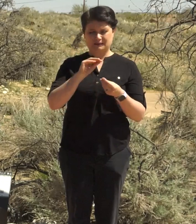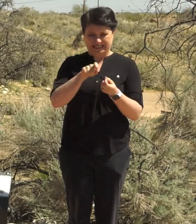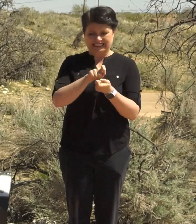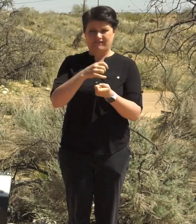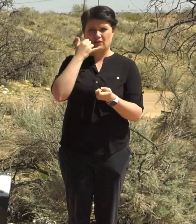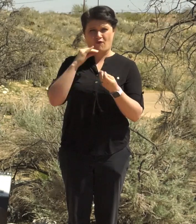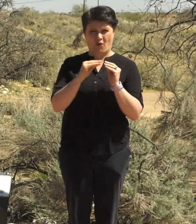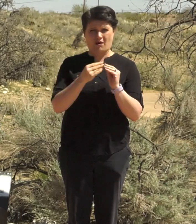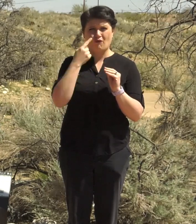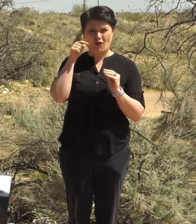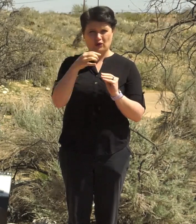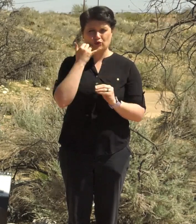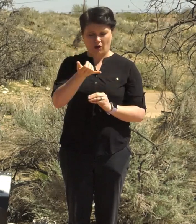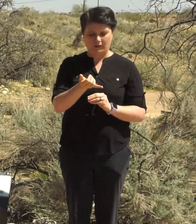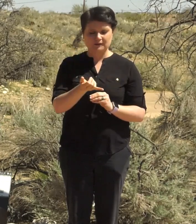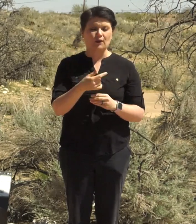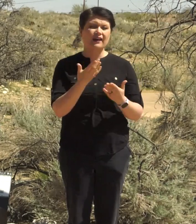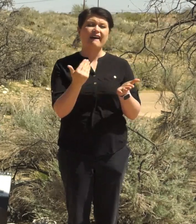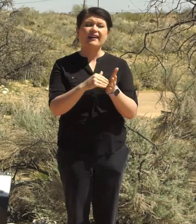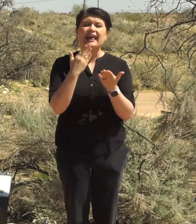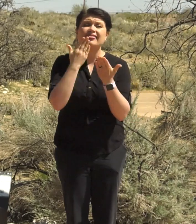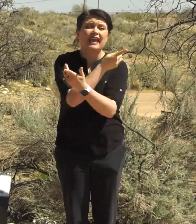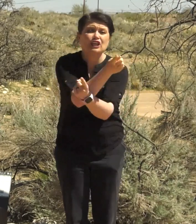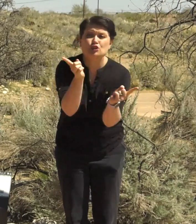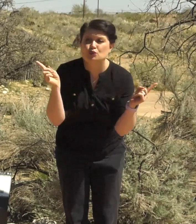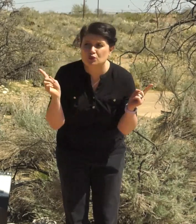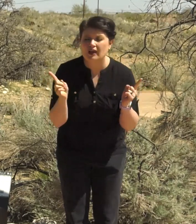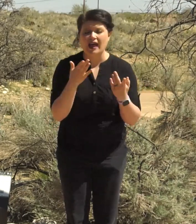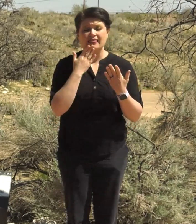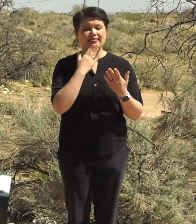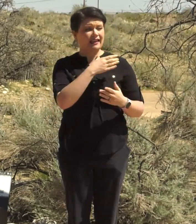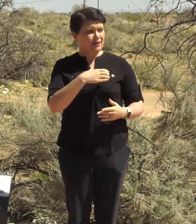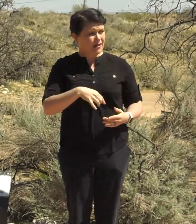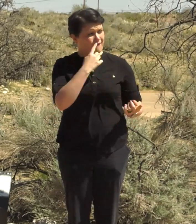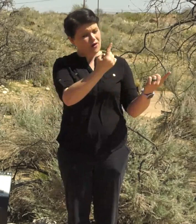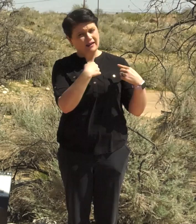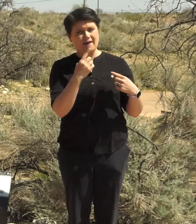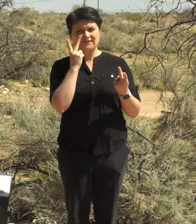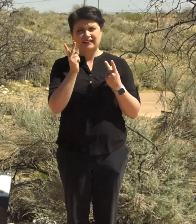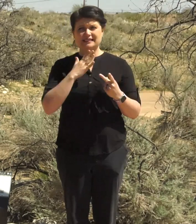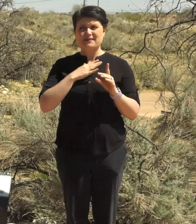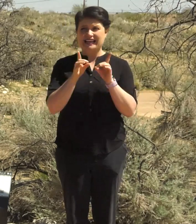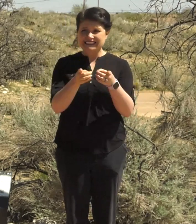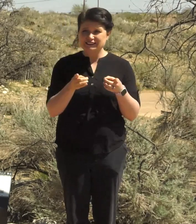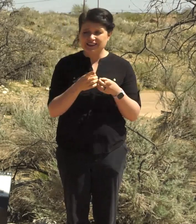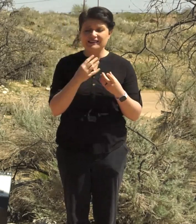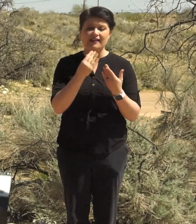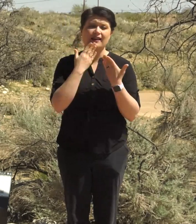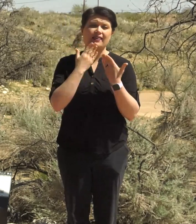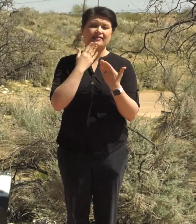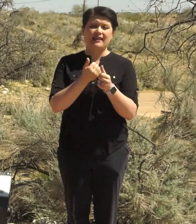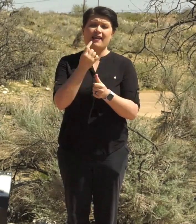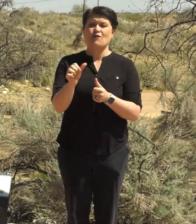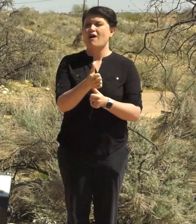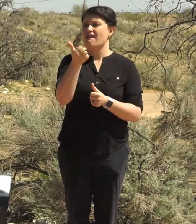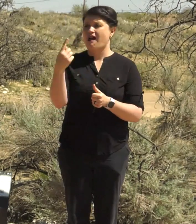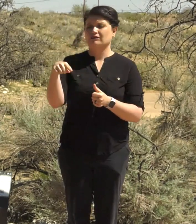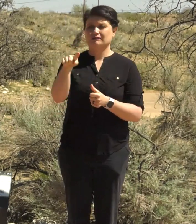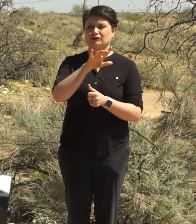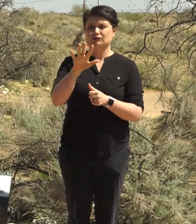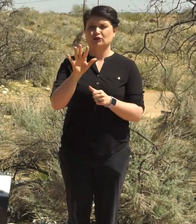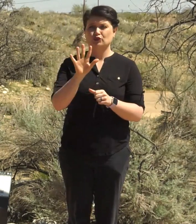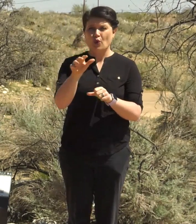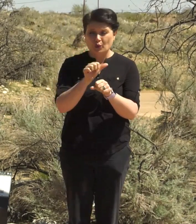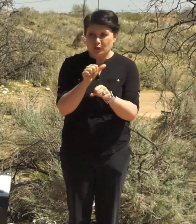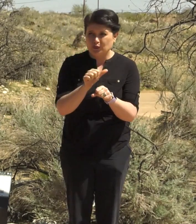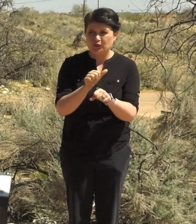do want to thank you all and thank the mayor for visiting my district, and thank everyone else for all of the